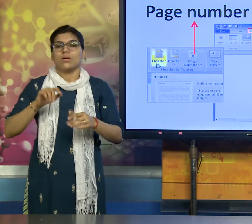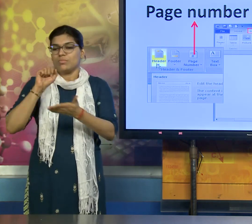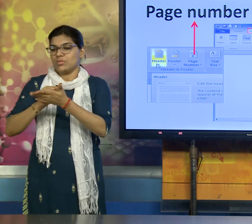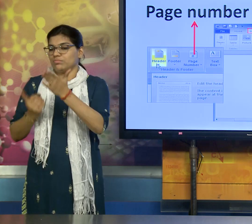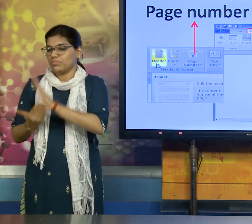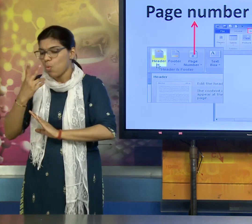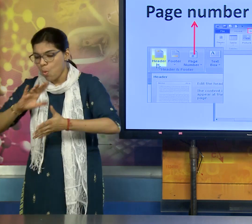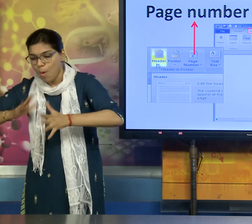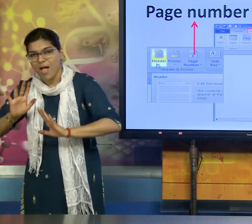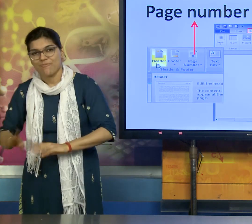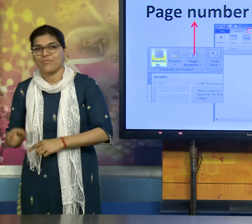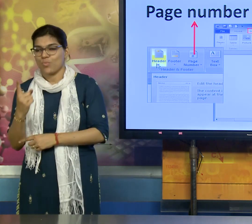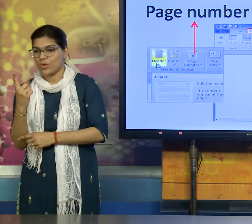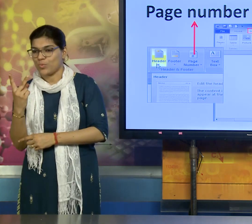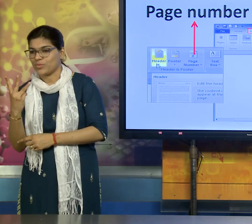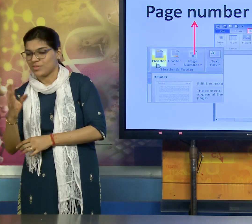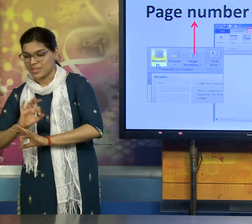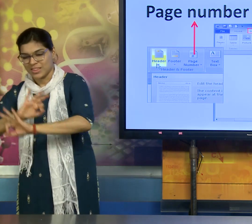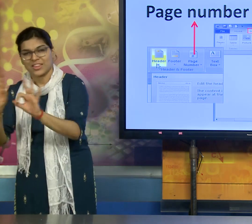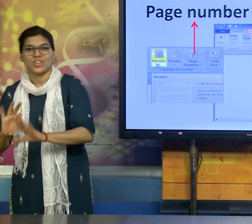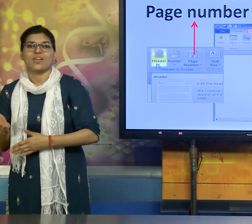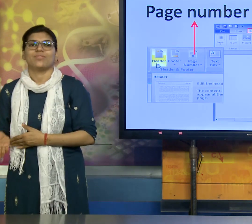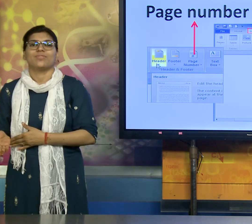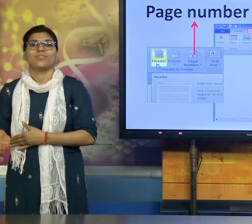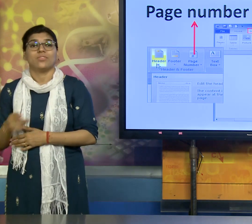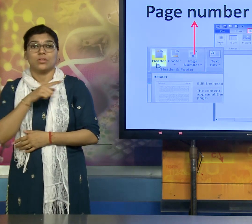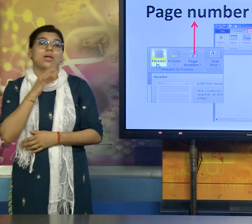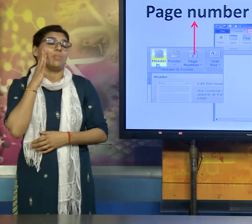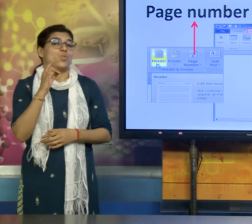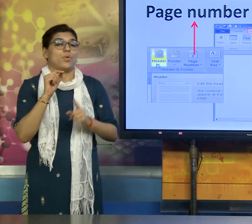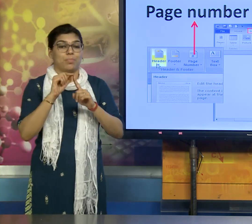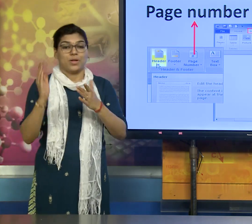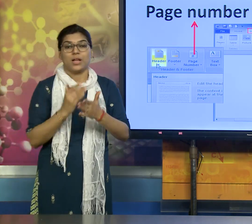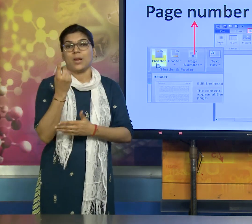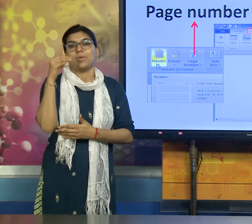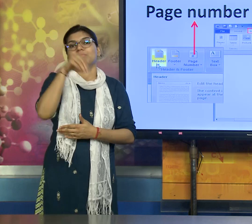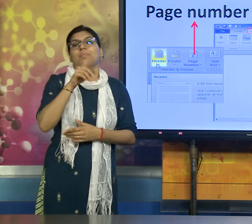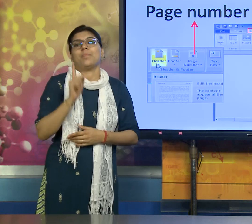get print out, there will be no confusion. It is important to put page numbers